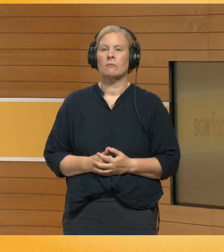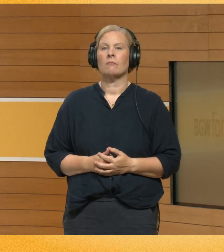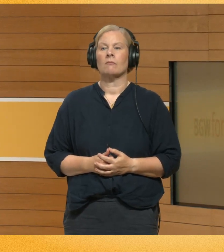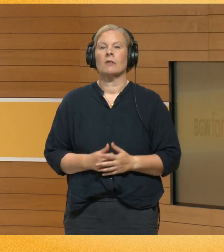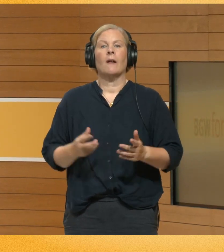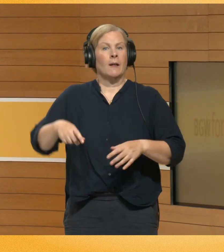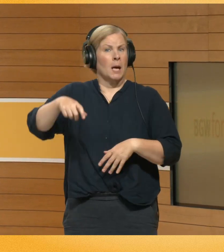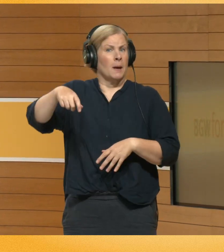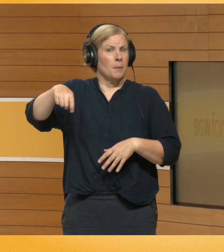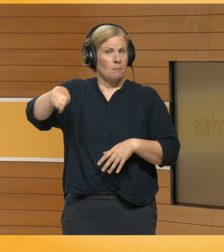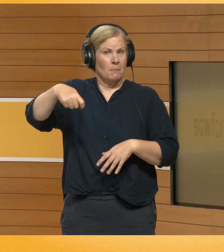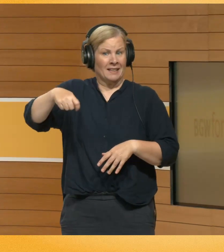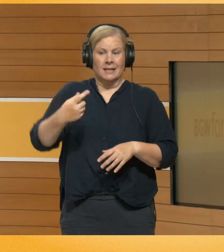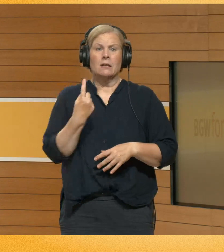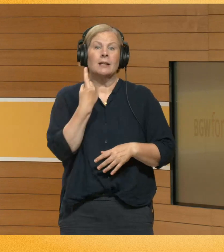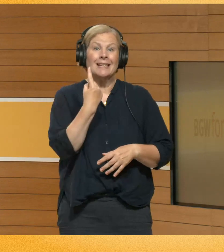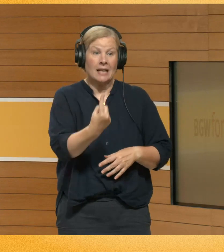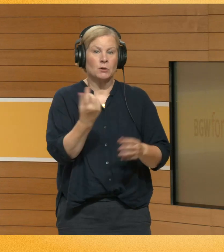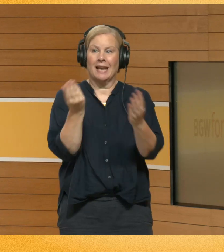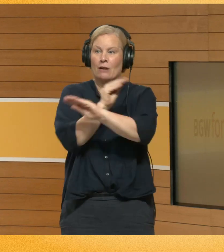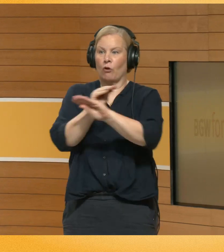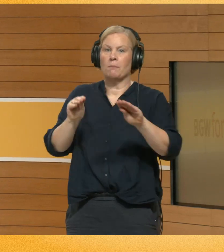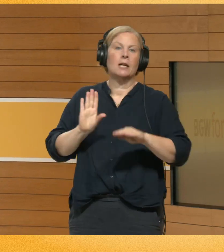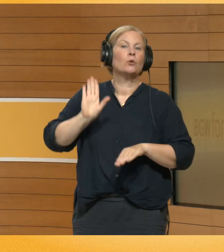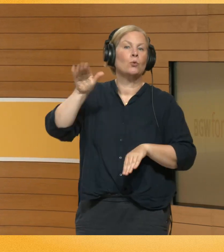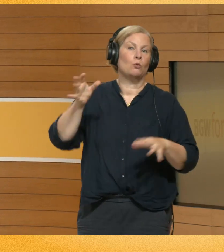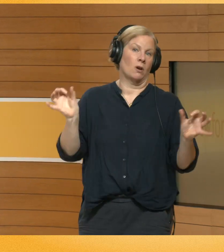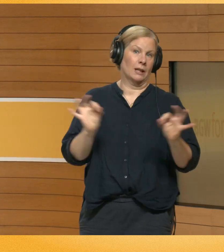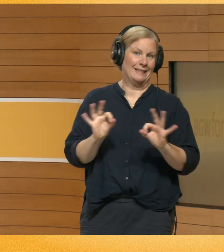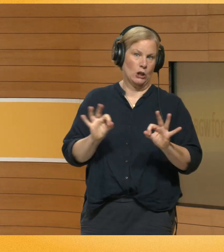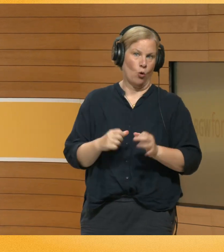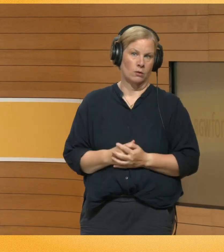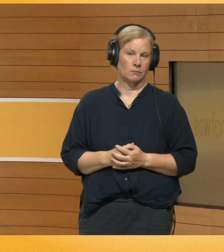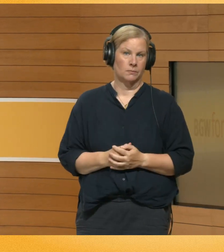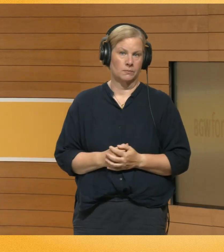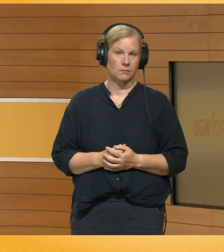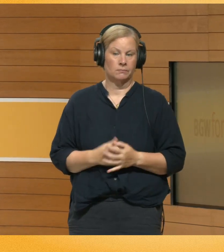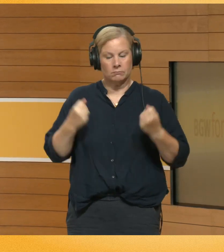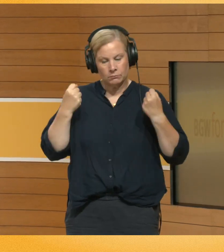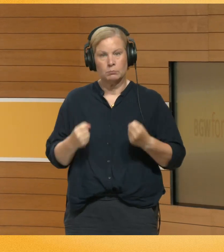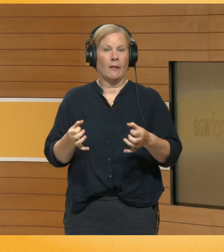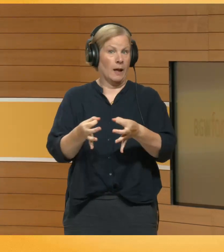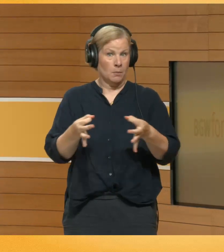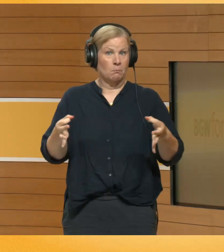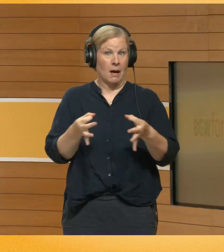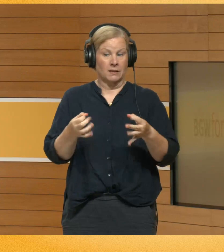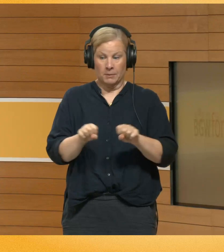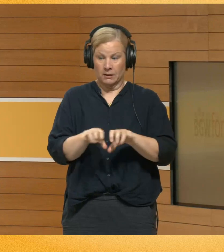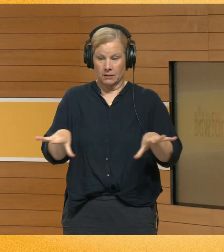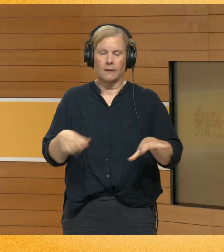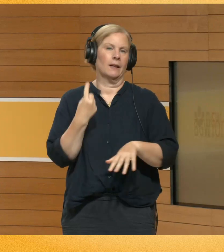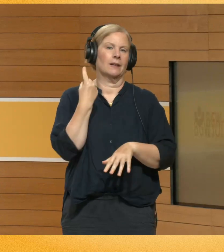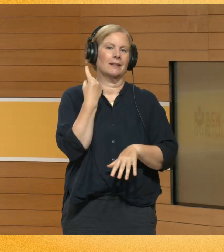deliver most of the measures that were put in place during COVID. This